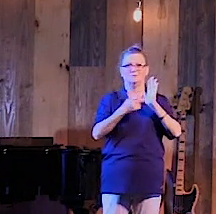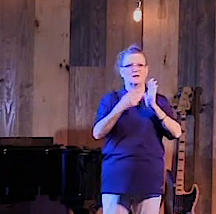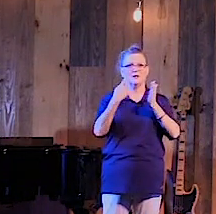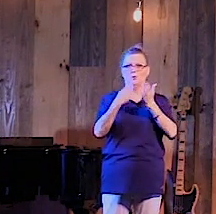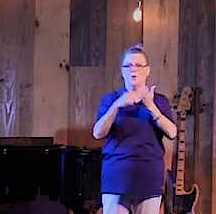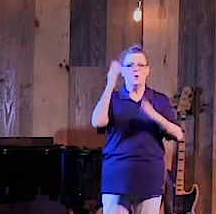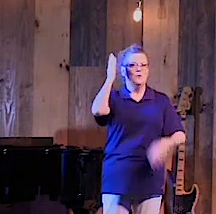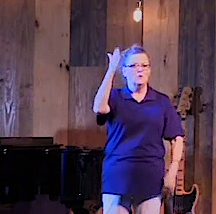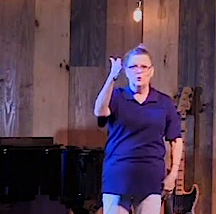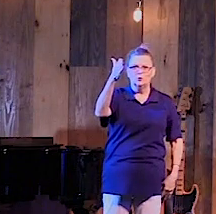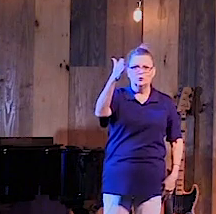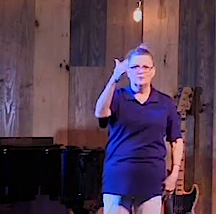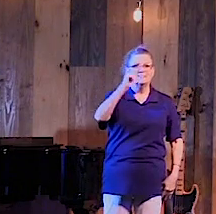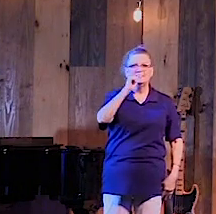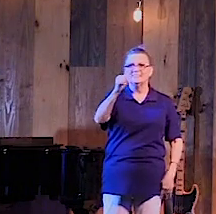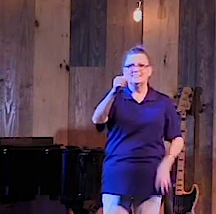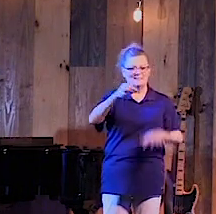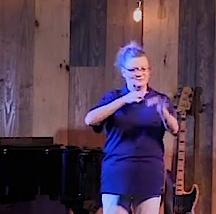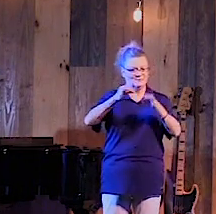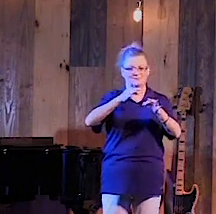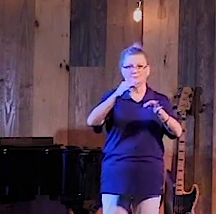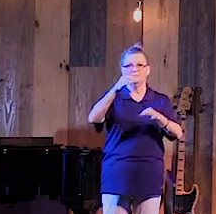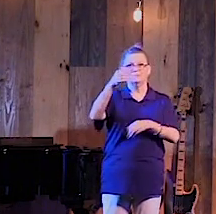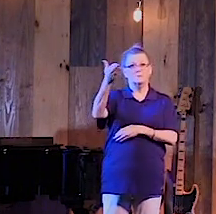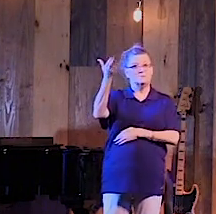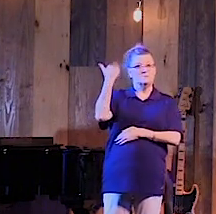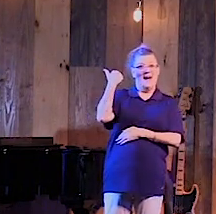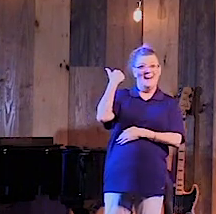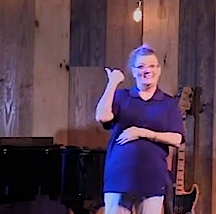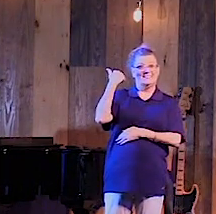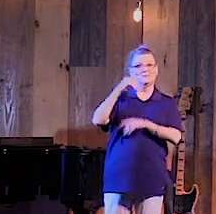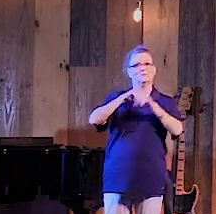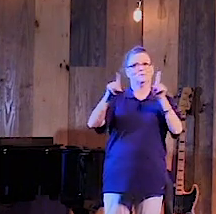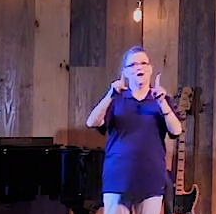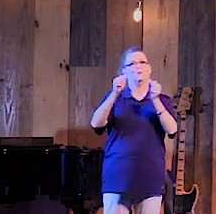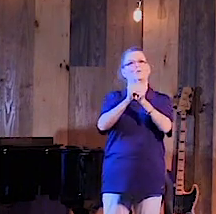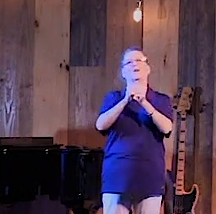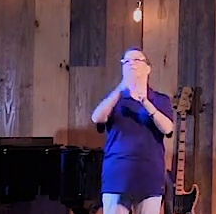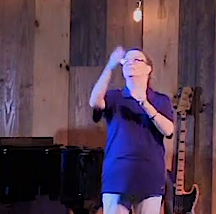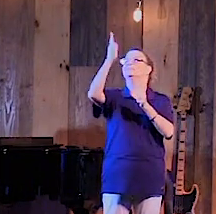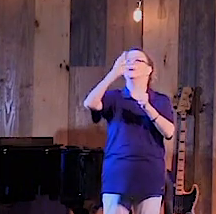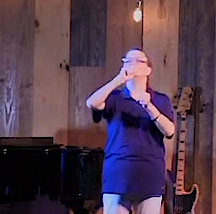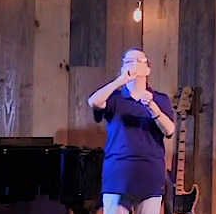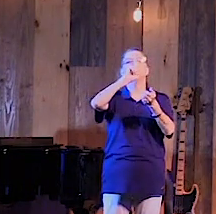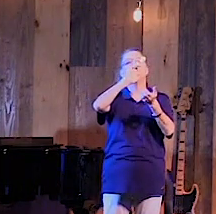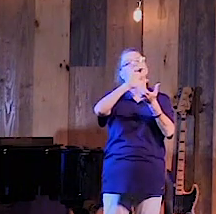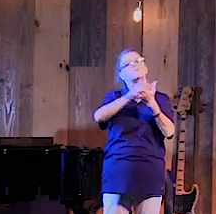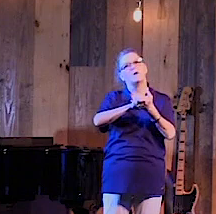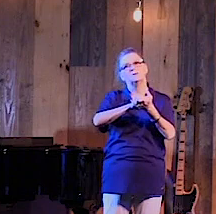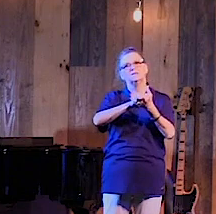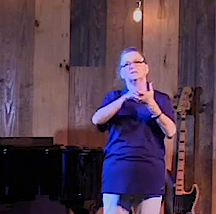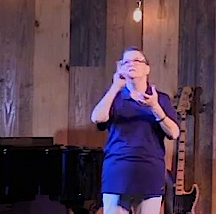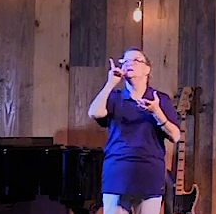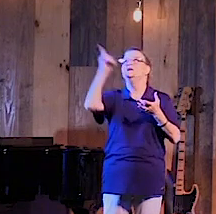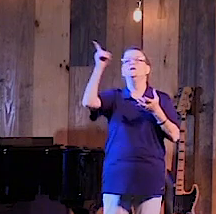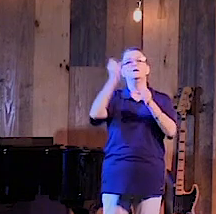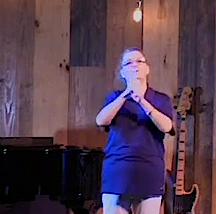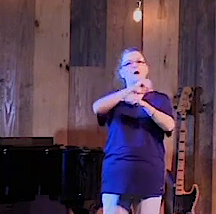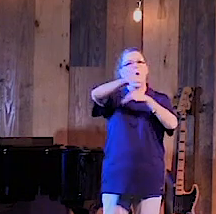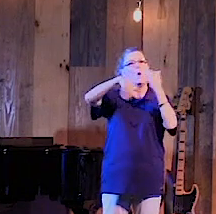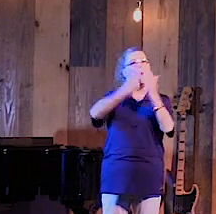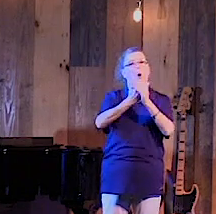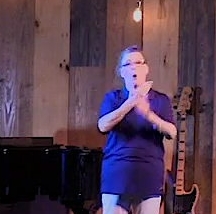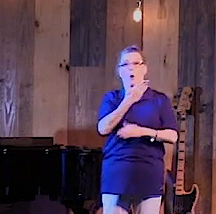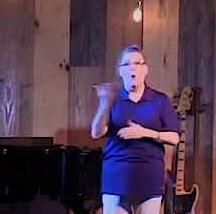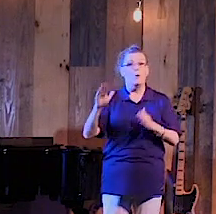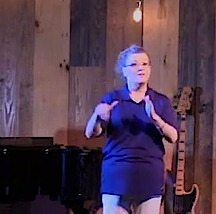not defined by your past mistakes, but by the promises of God. A God who can make all things new and can clothe you in